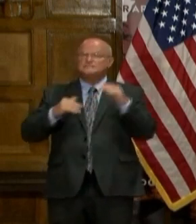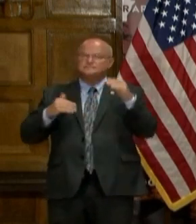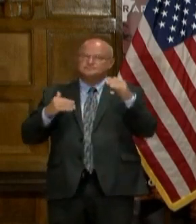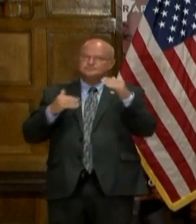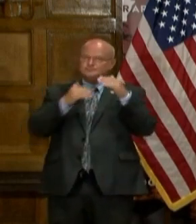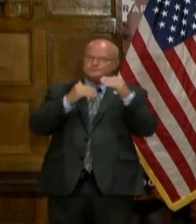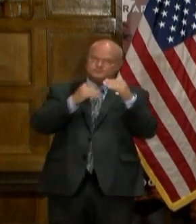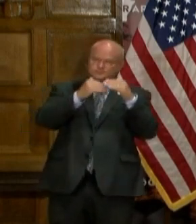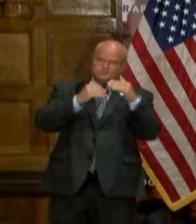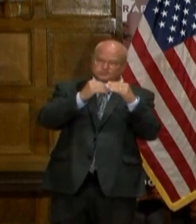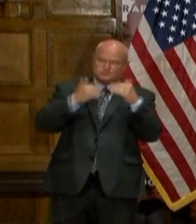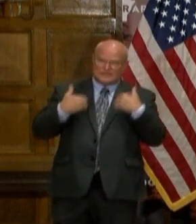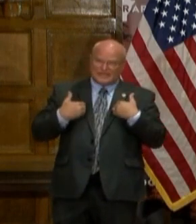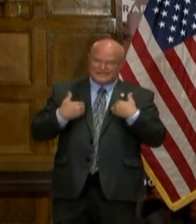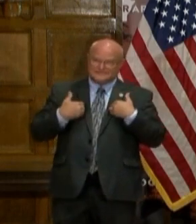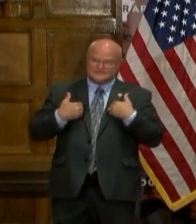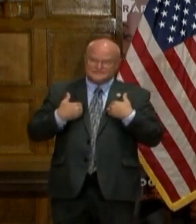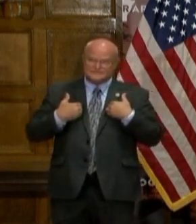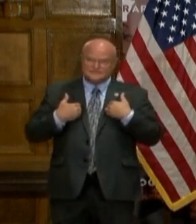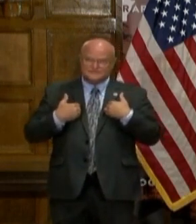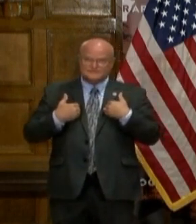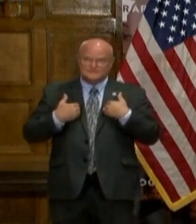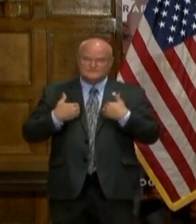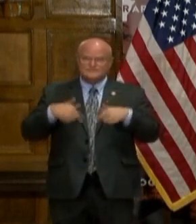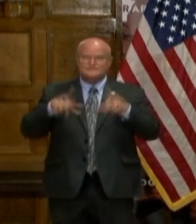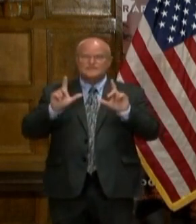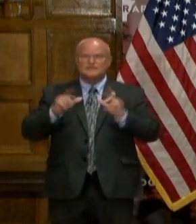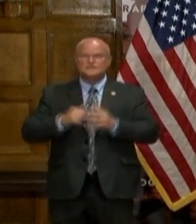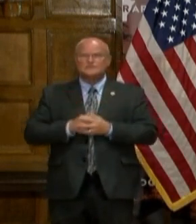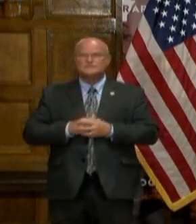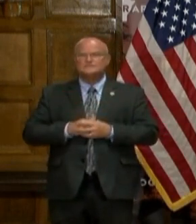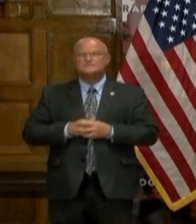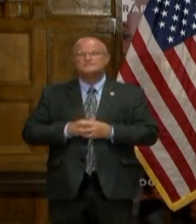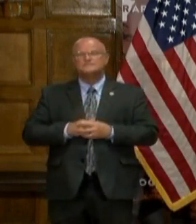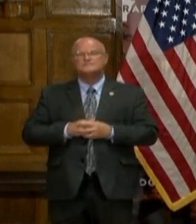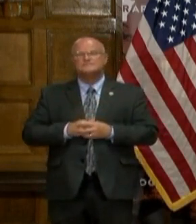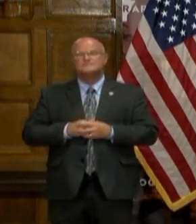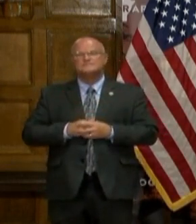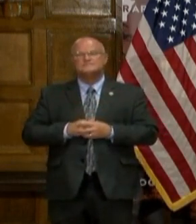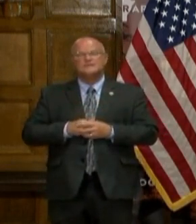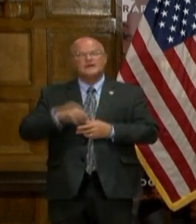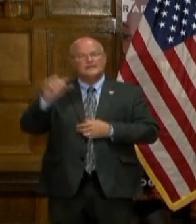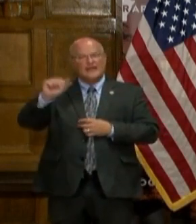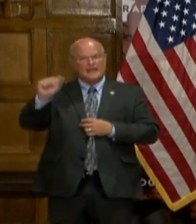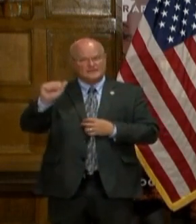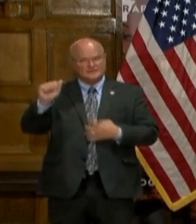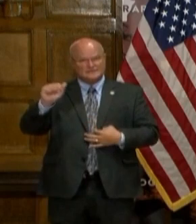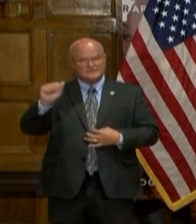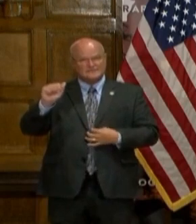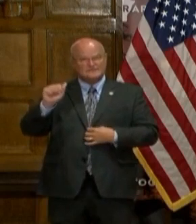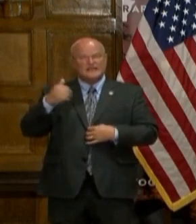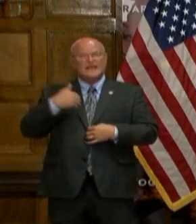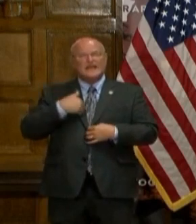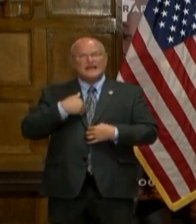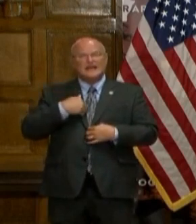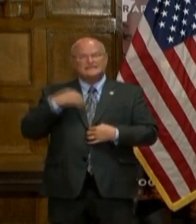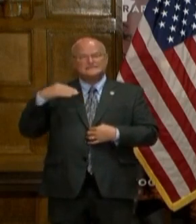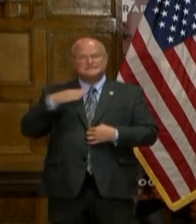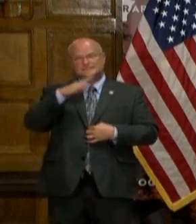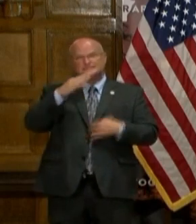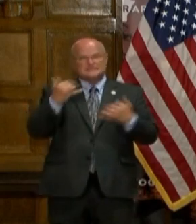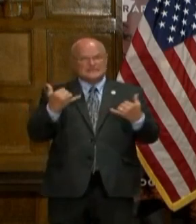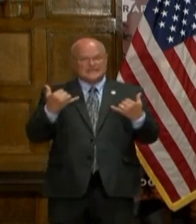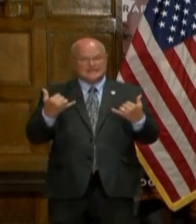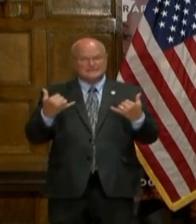certainly a high day that we've had. Let's go to the next one. You see the rolling average. It has an uptick